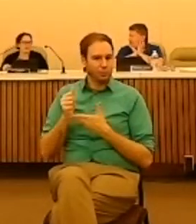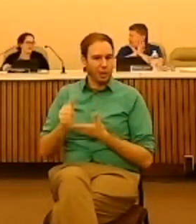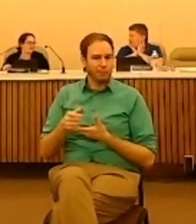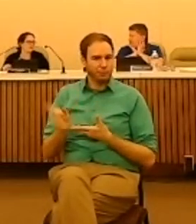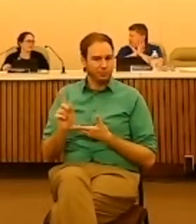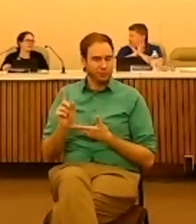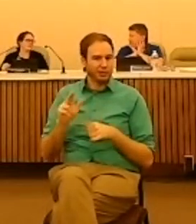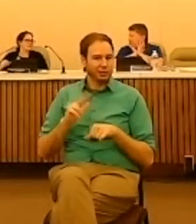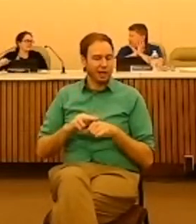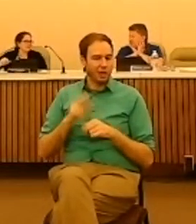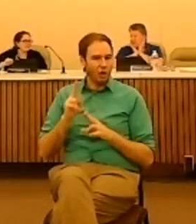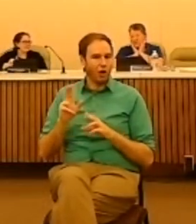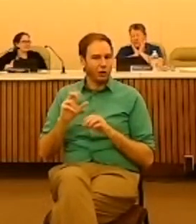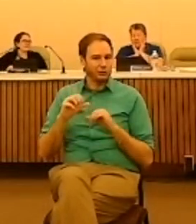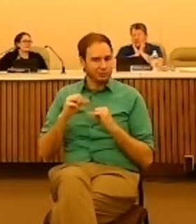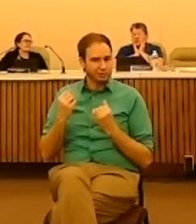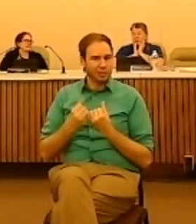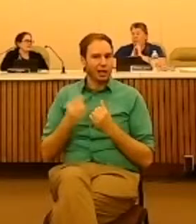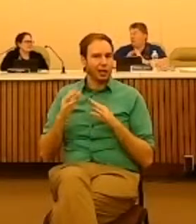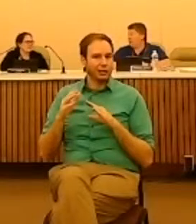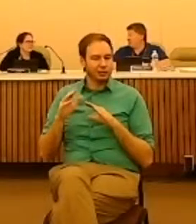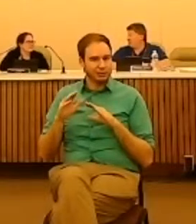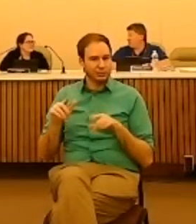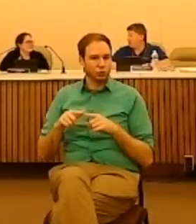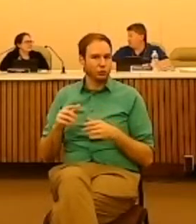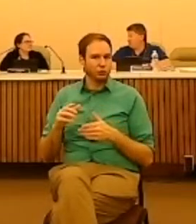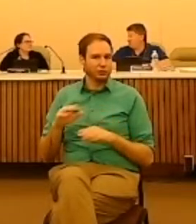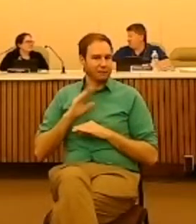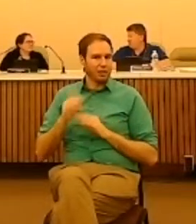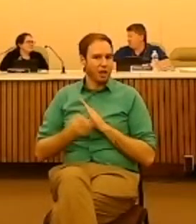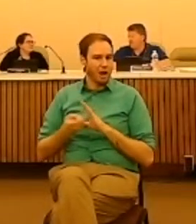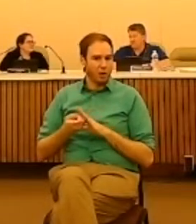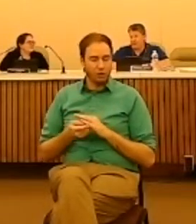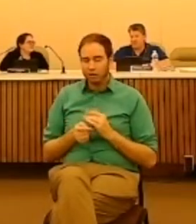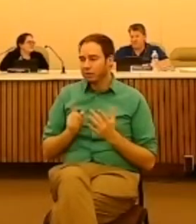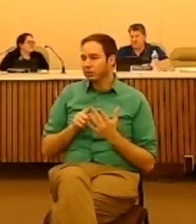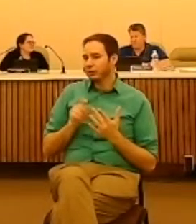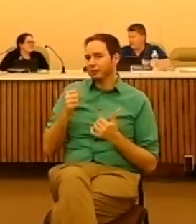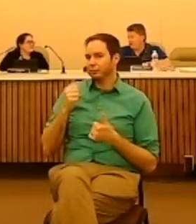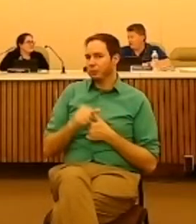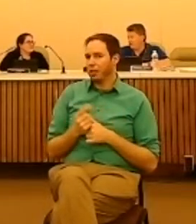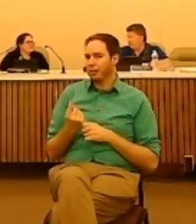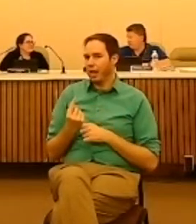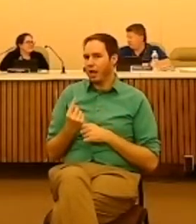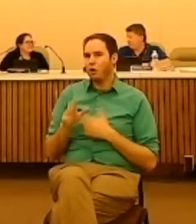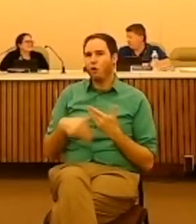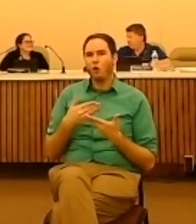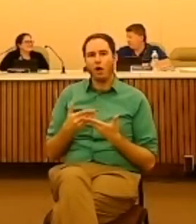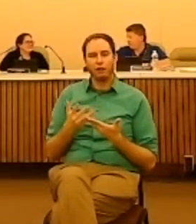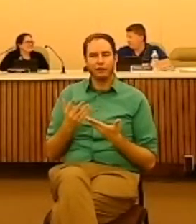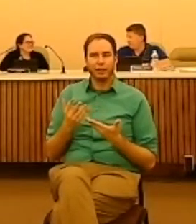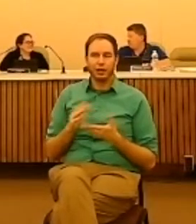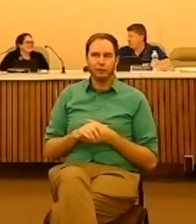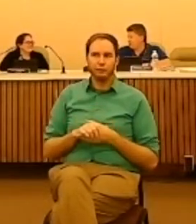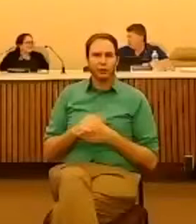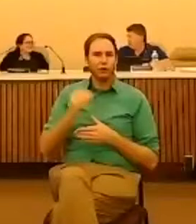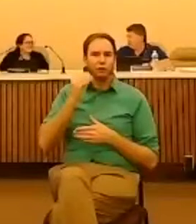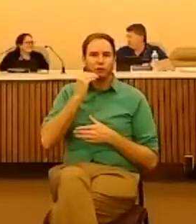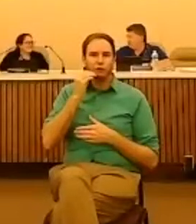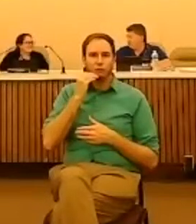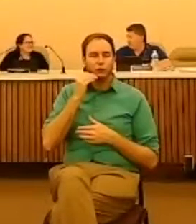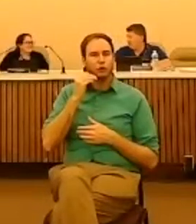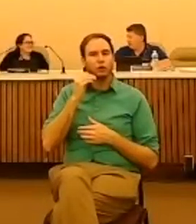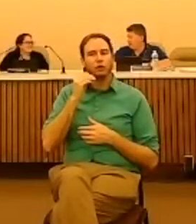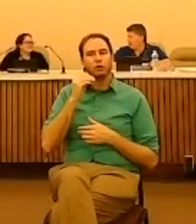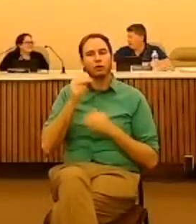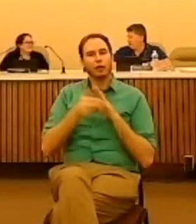Oh, absolutely. National Honor Society kids collect hours. Well, and especially last year with all the food link